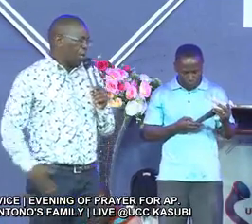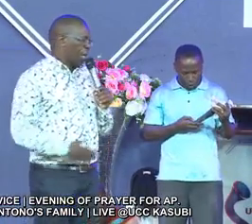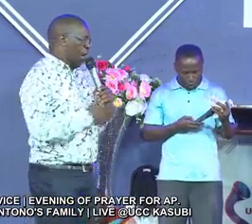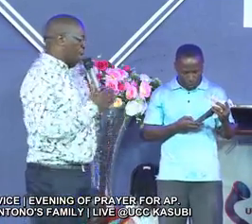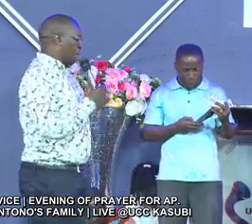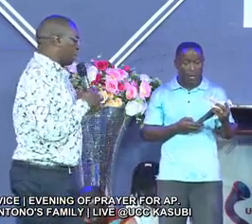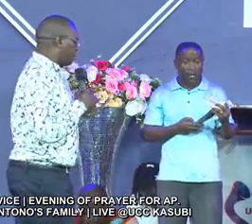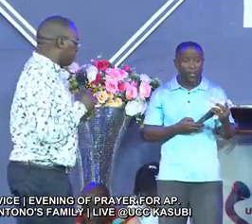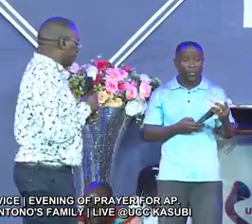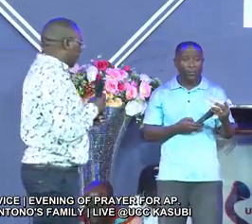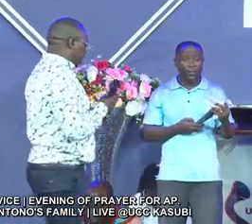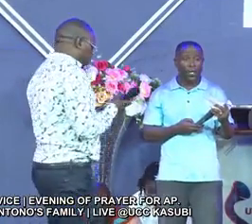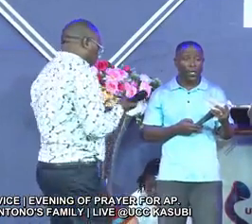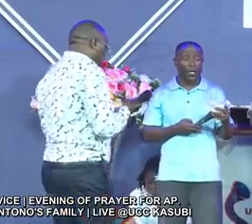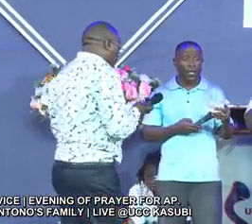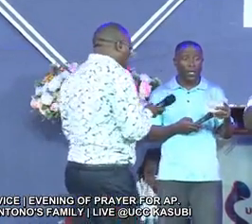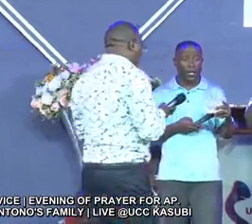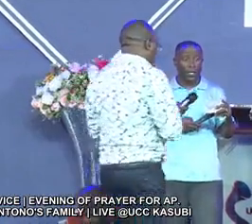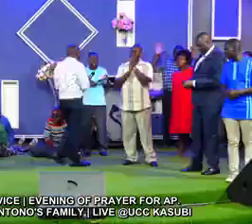Yesu amen.